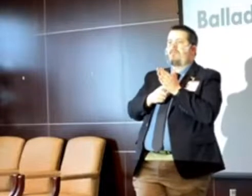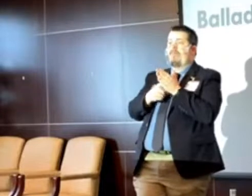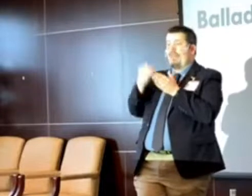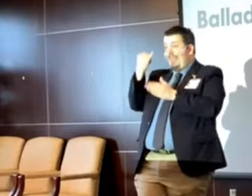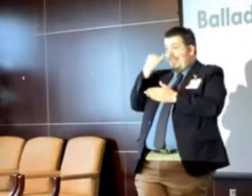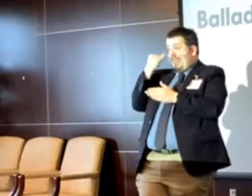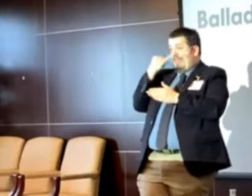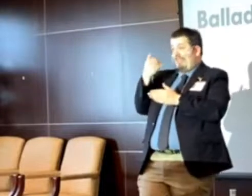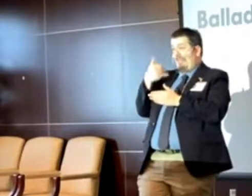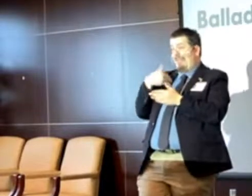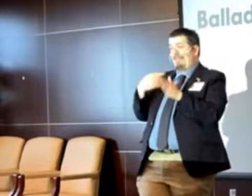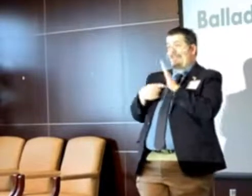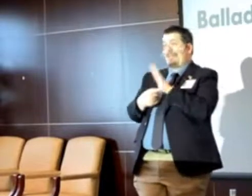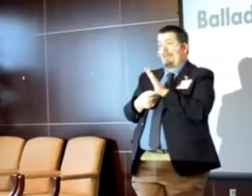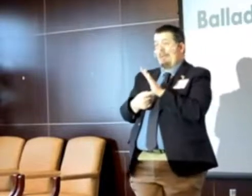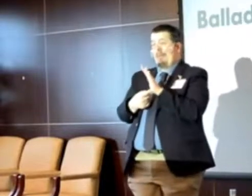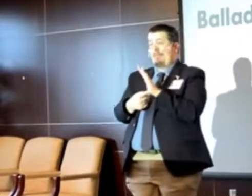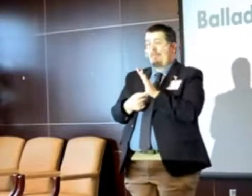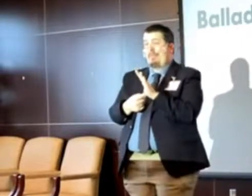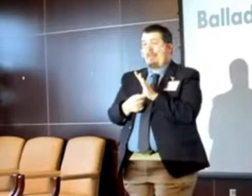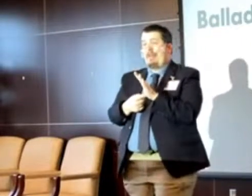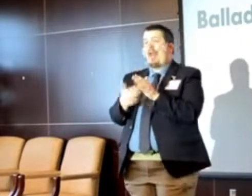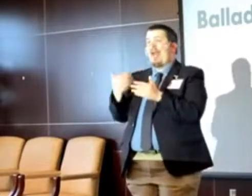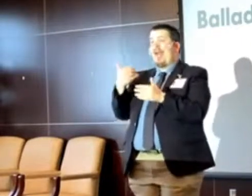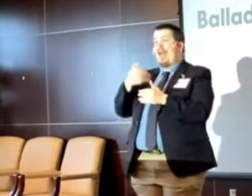if they've been symptomatic and they've